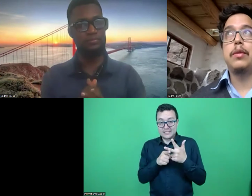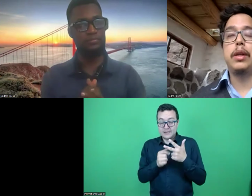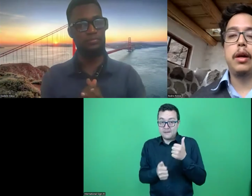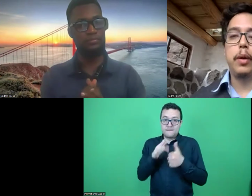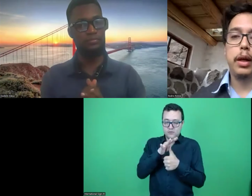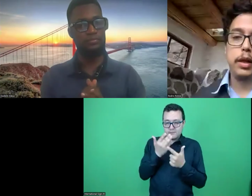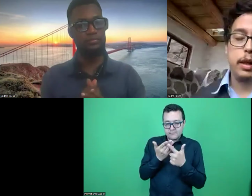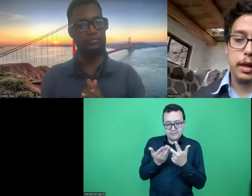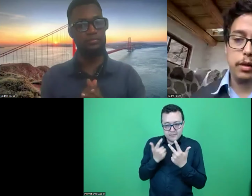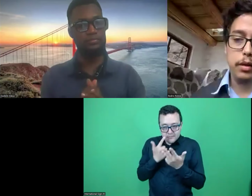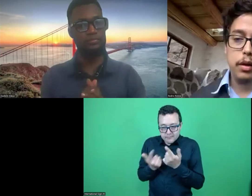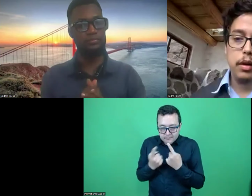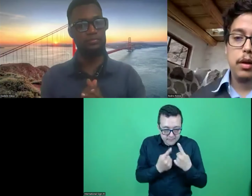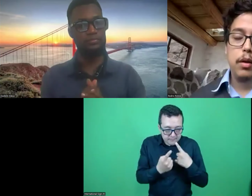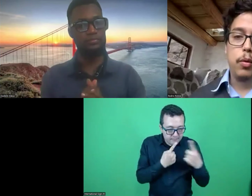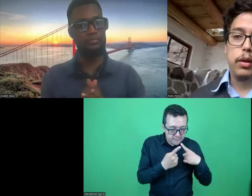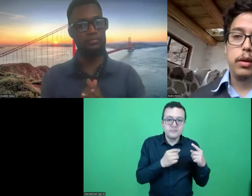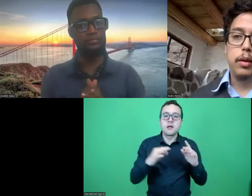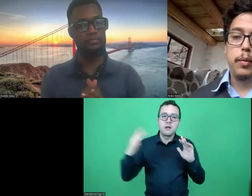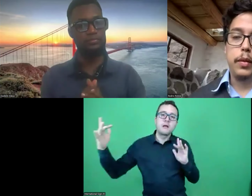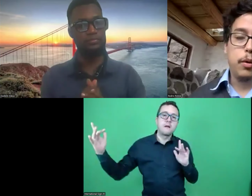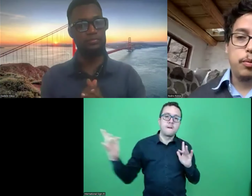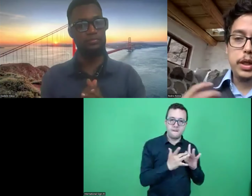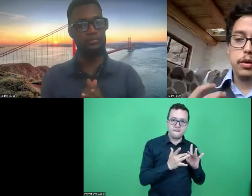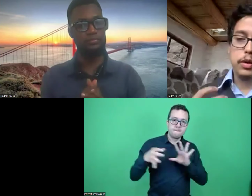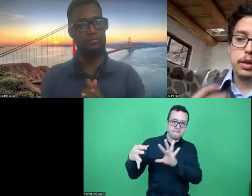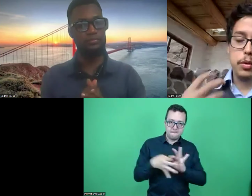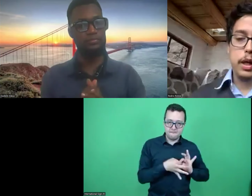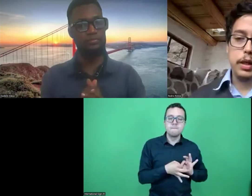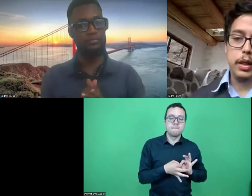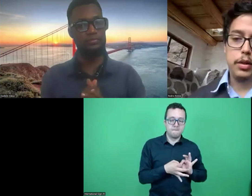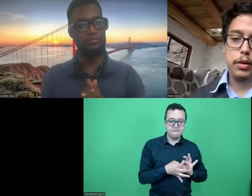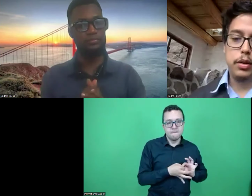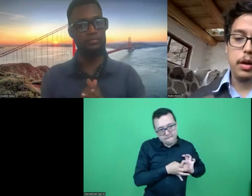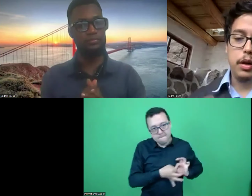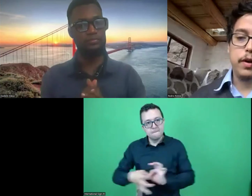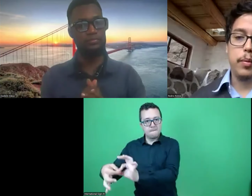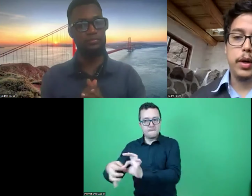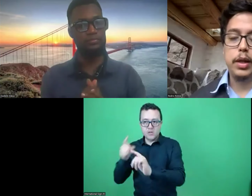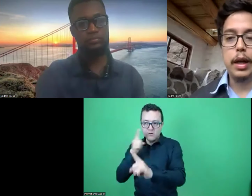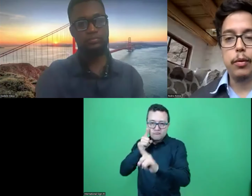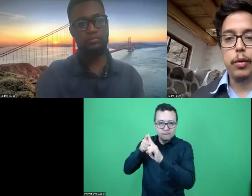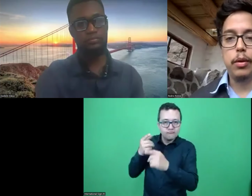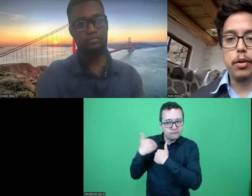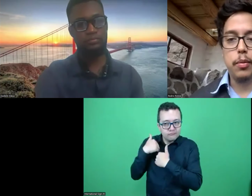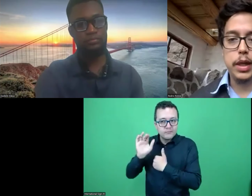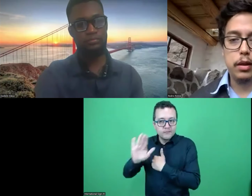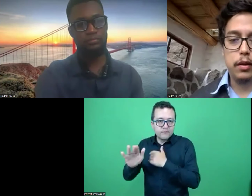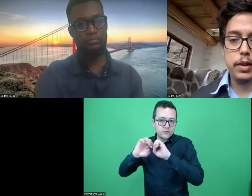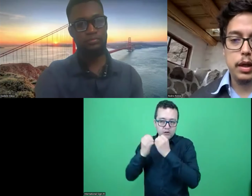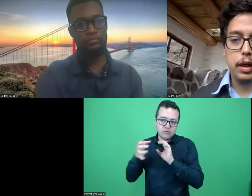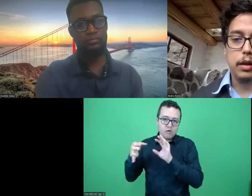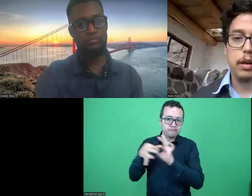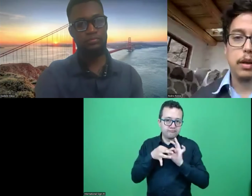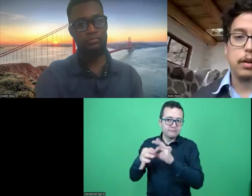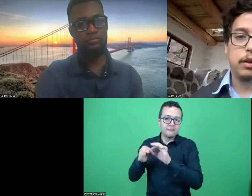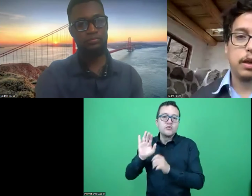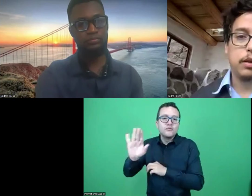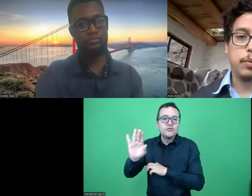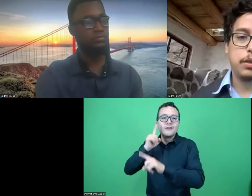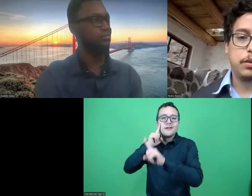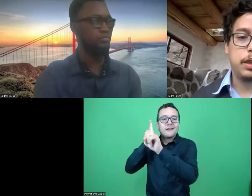as being directly aligned with their own missions as organizations. They are very much aligned with their own objectives